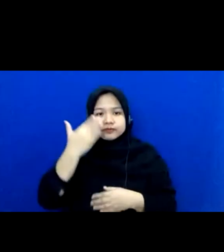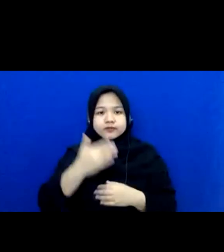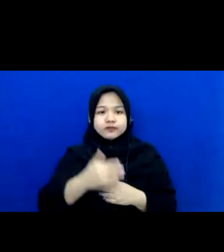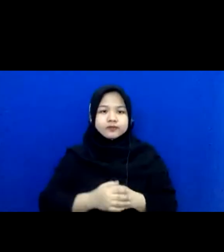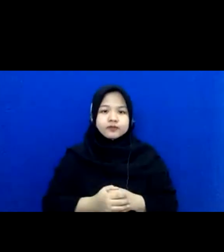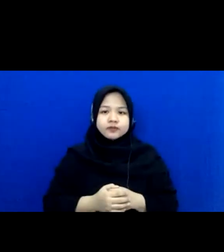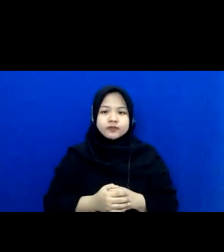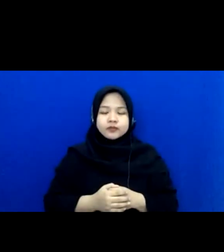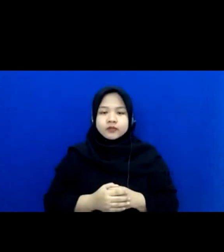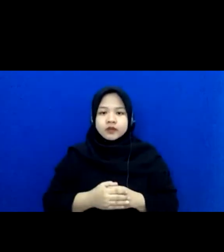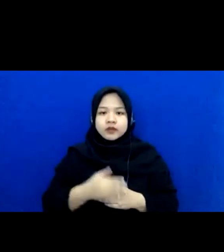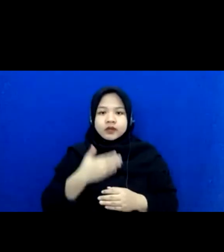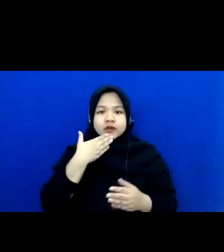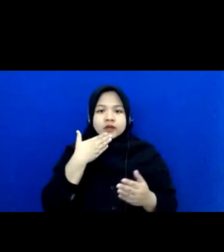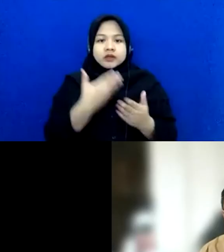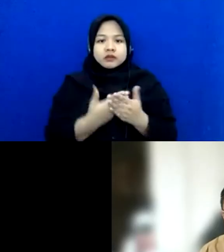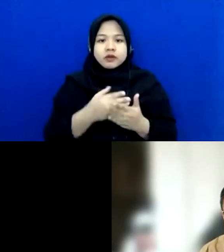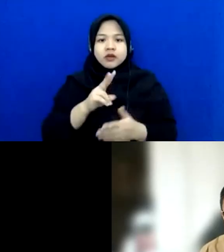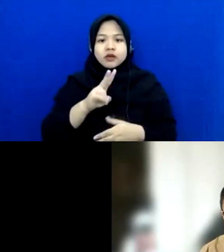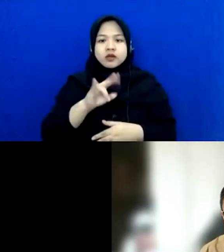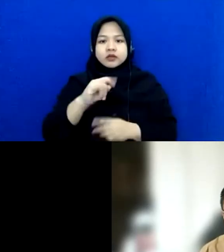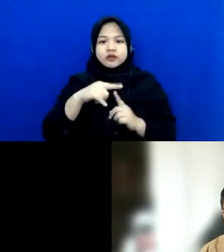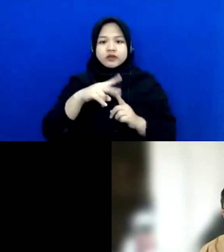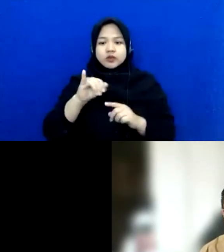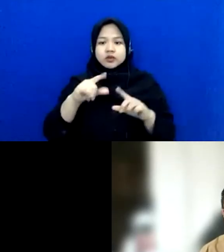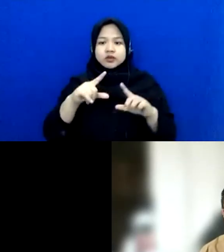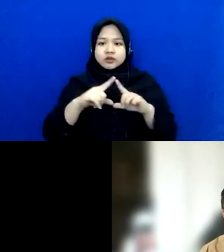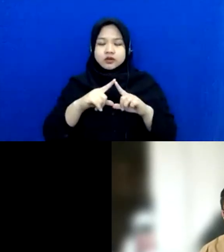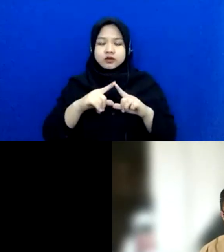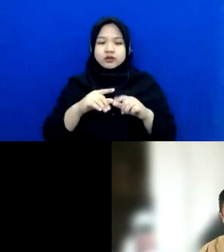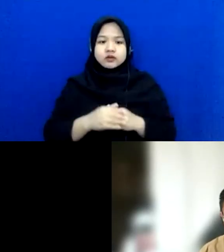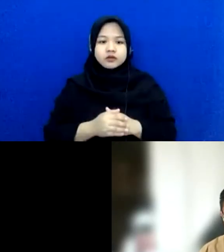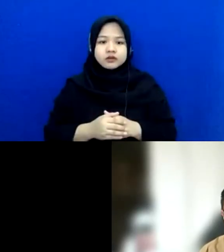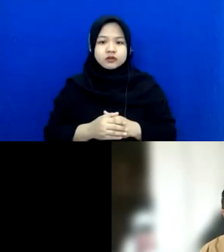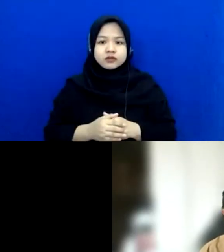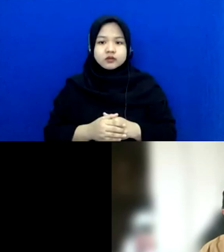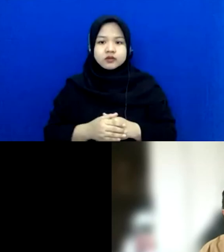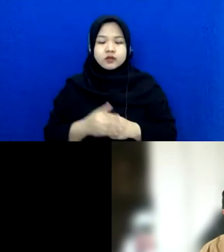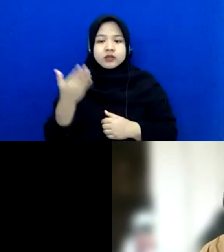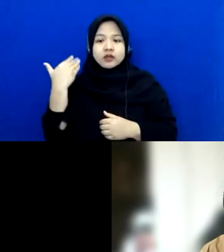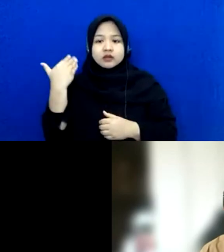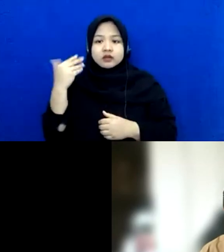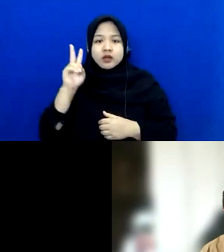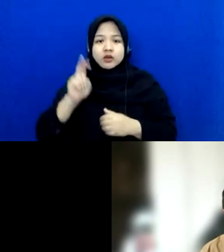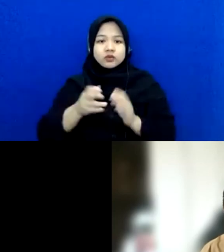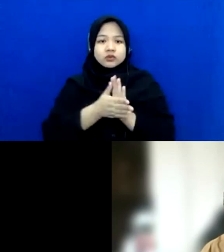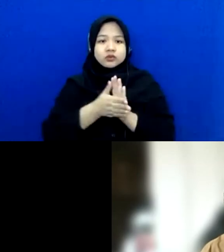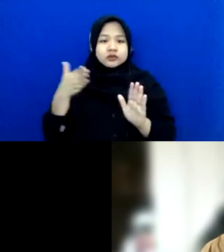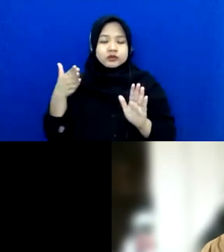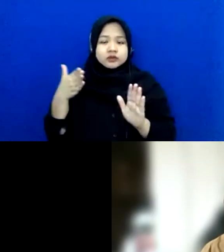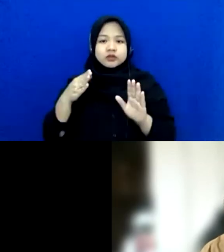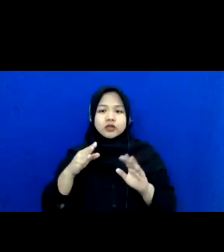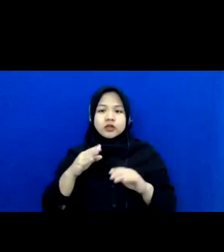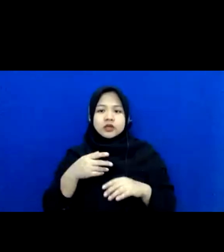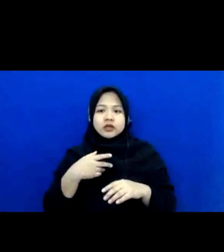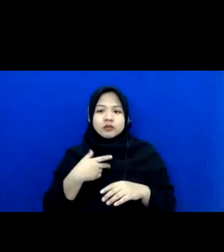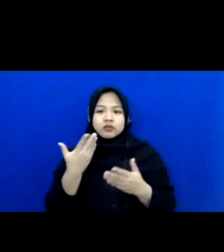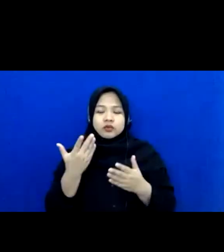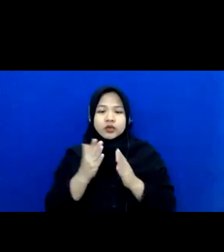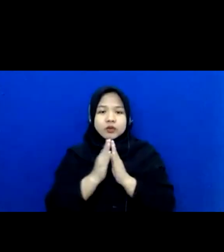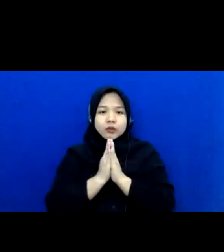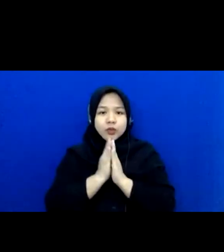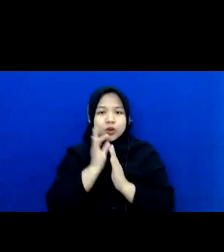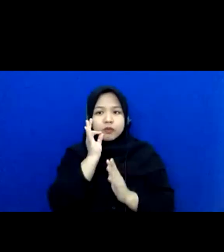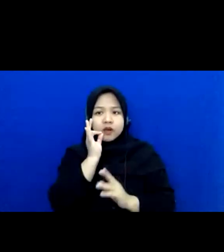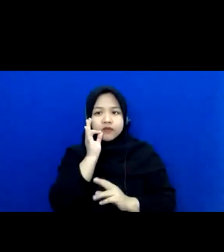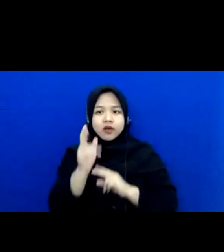Thank you very much, Victoria. Seng Chun has to take his leave, so he sends his apologies to all